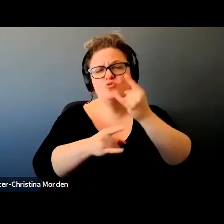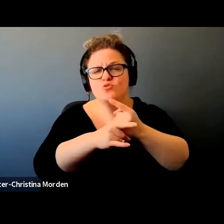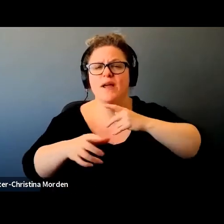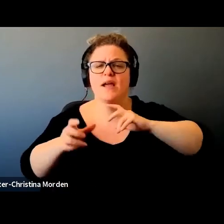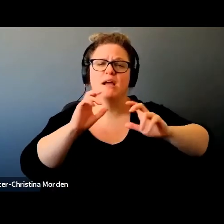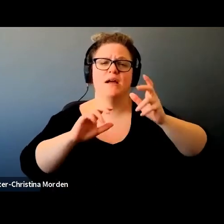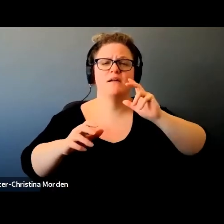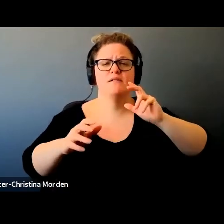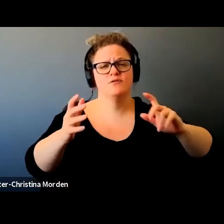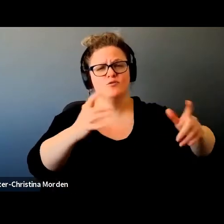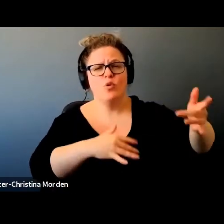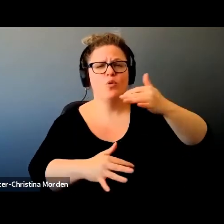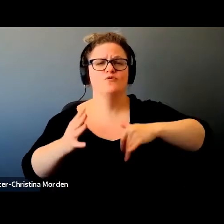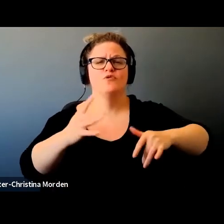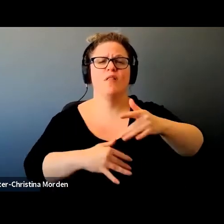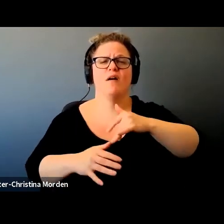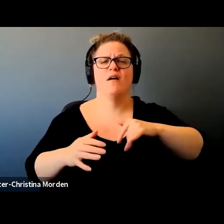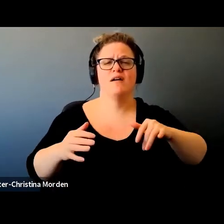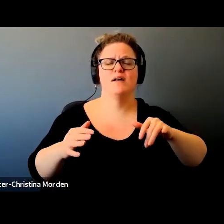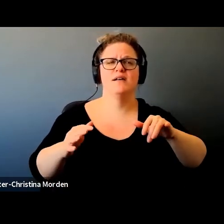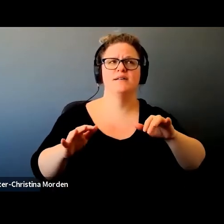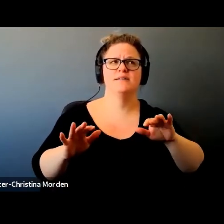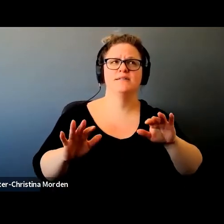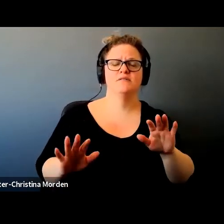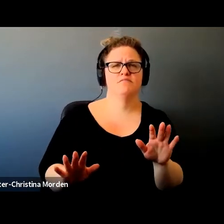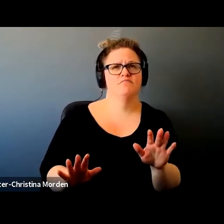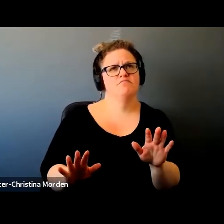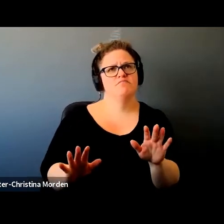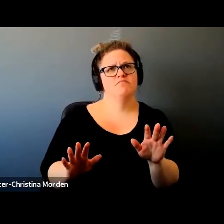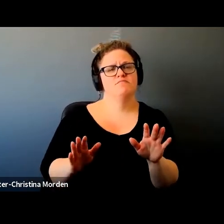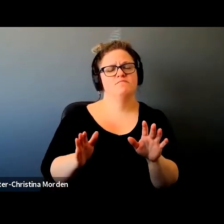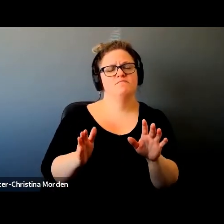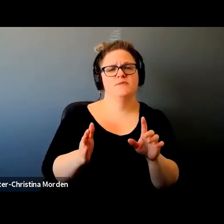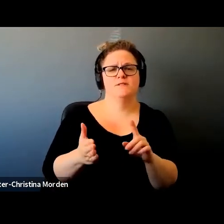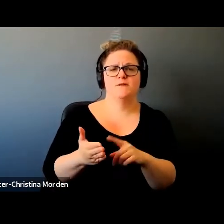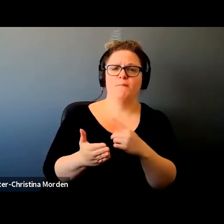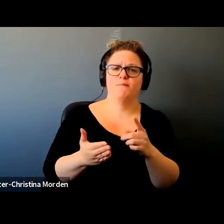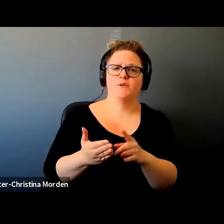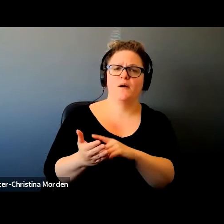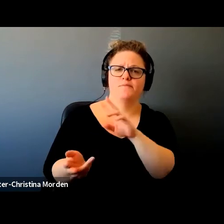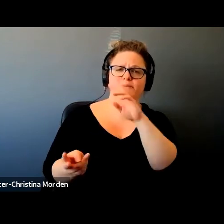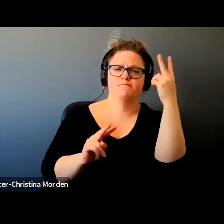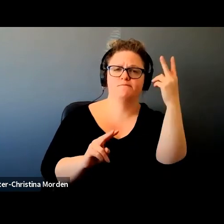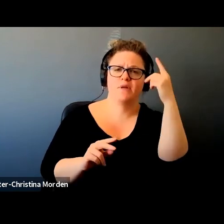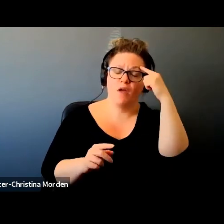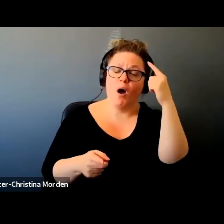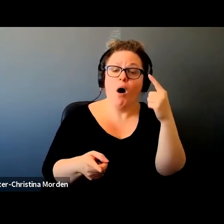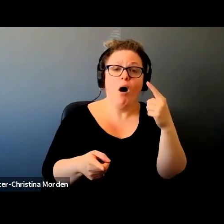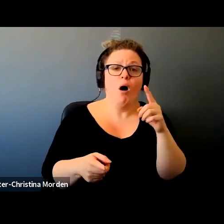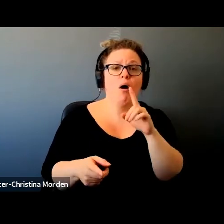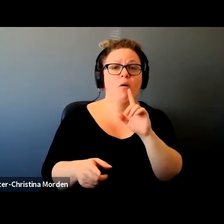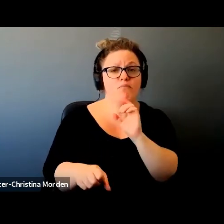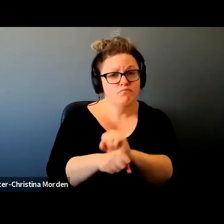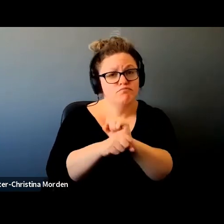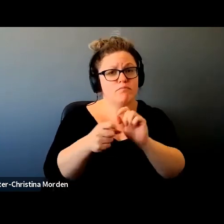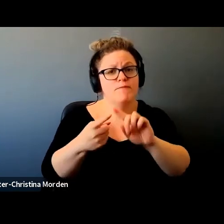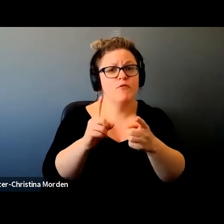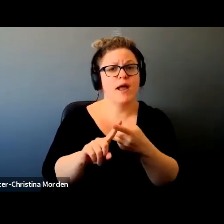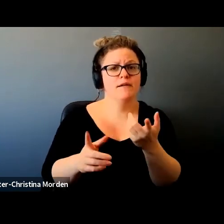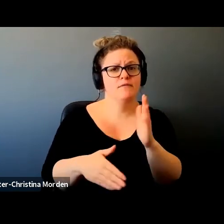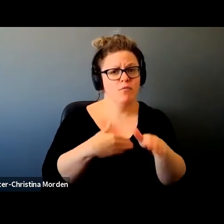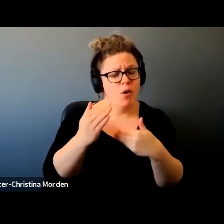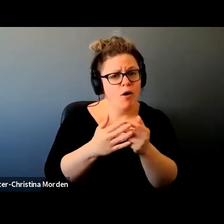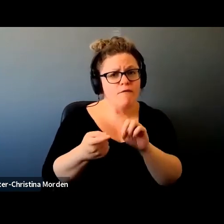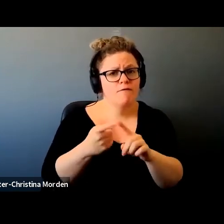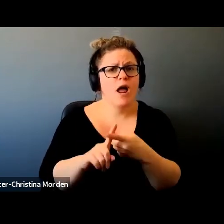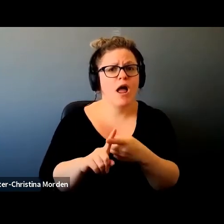really easy to think that everyone is your friend because they're being so nice and friendly, and you